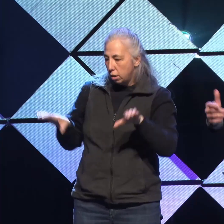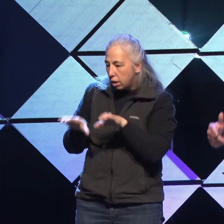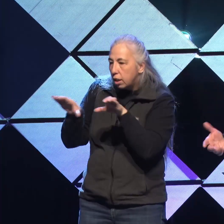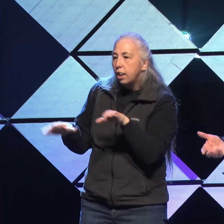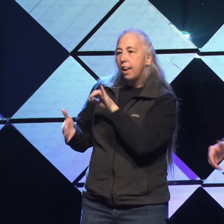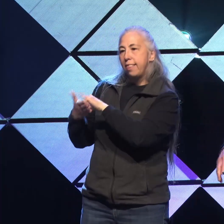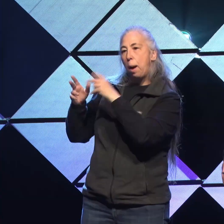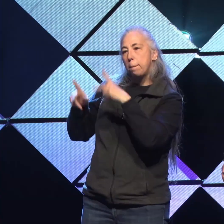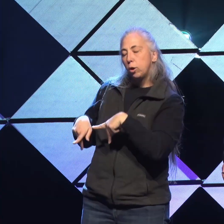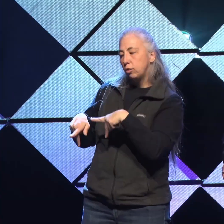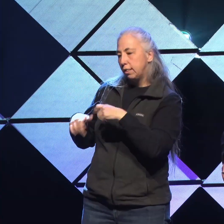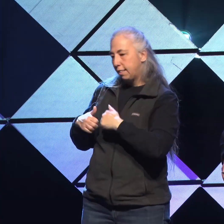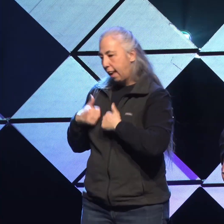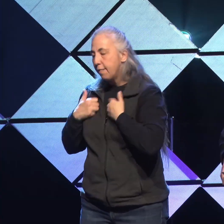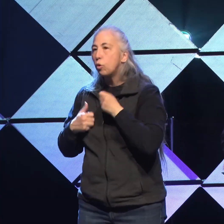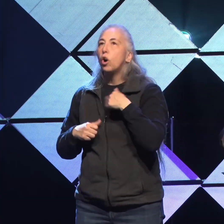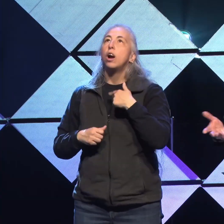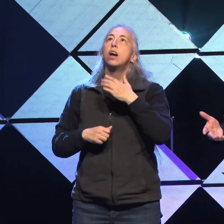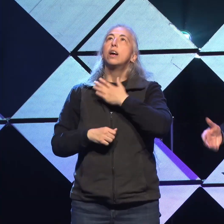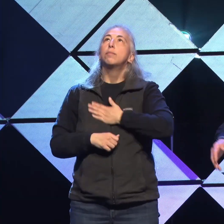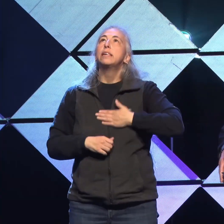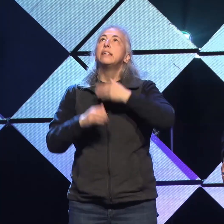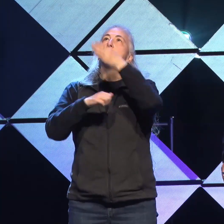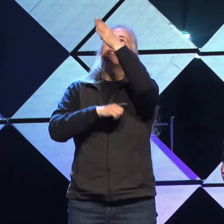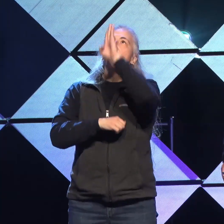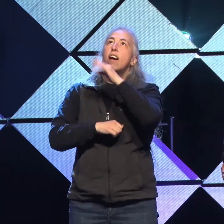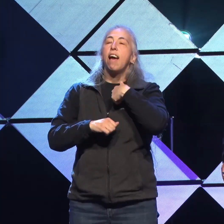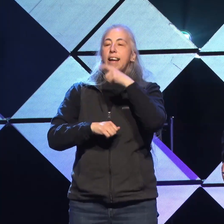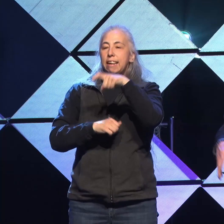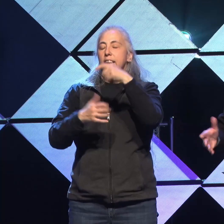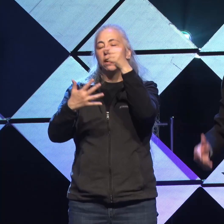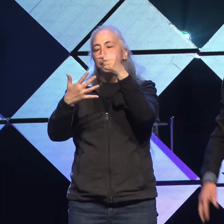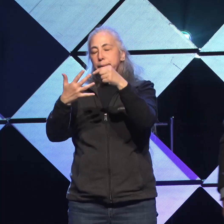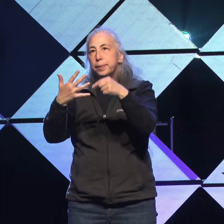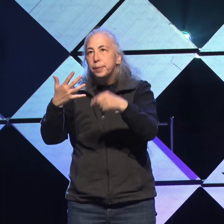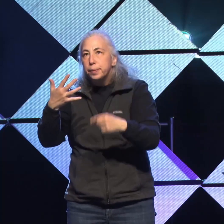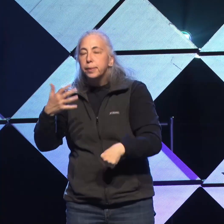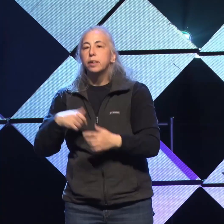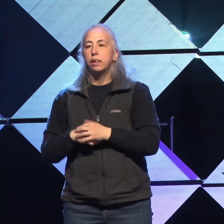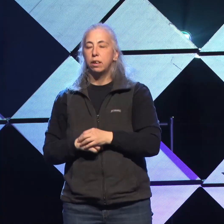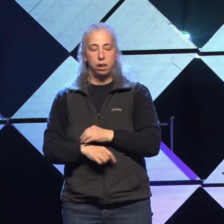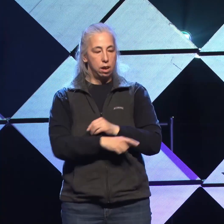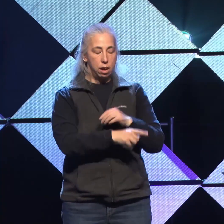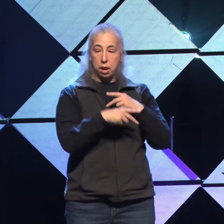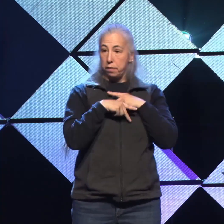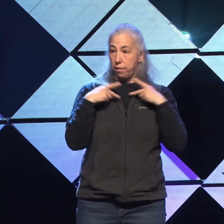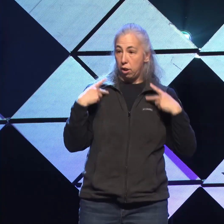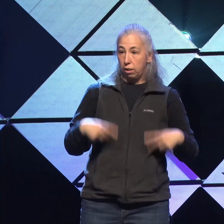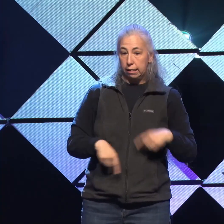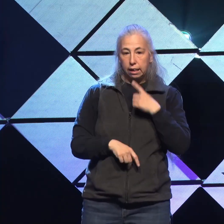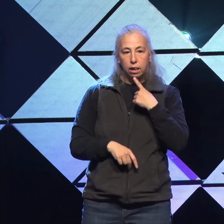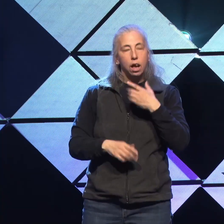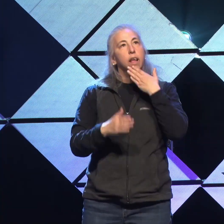praying for their needs. This guy doesn't do that. He says, God, thank you I'm not like other